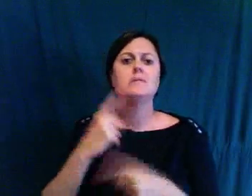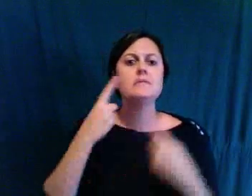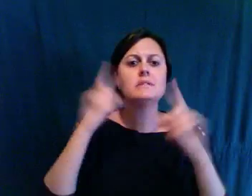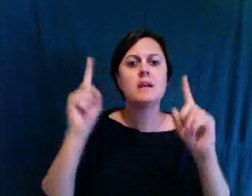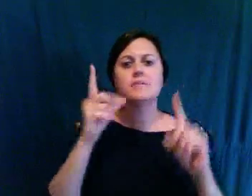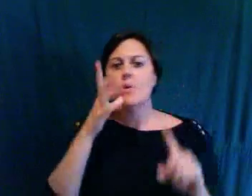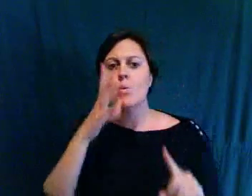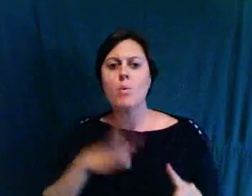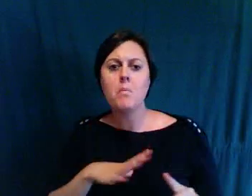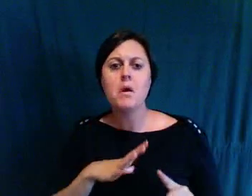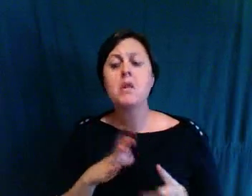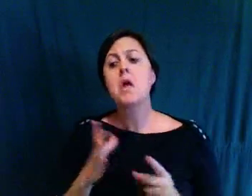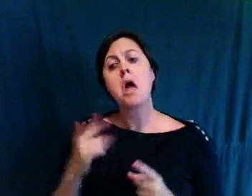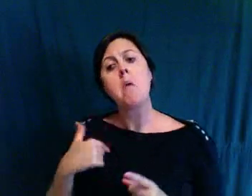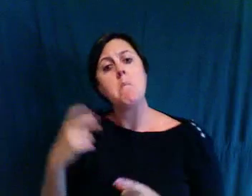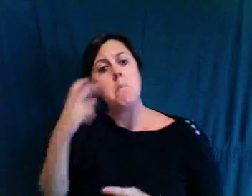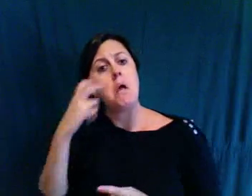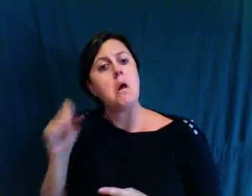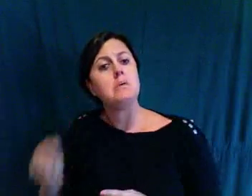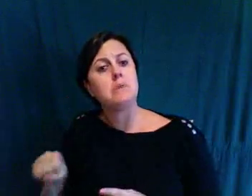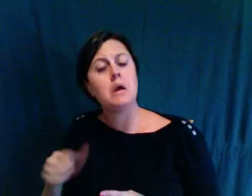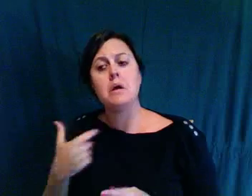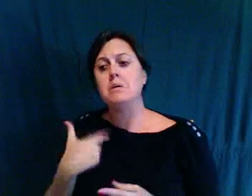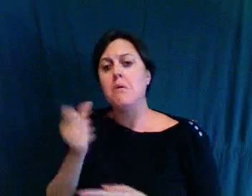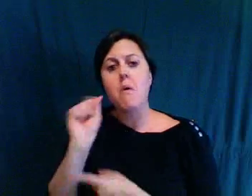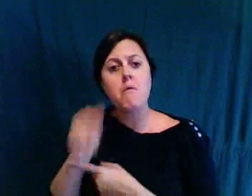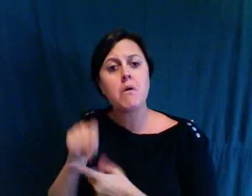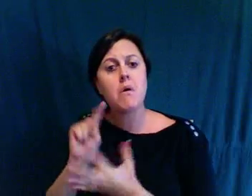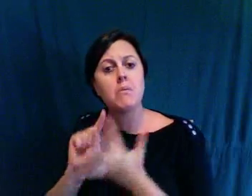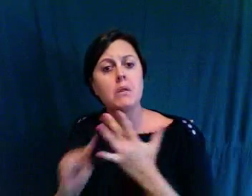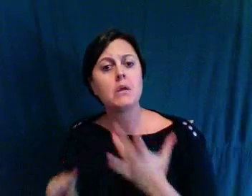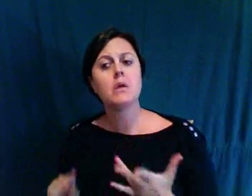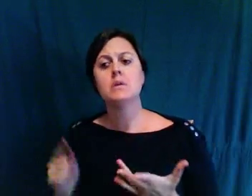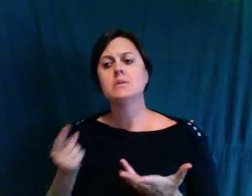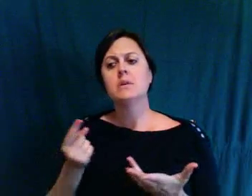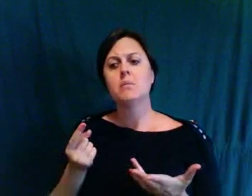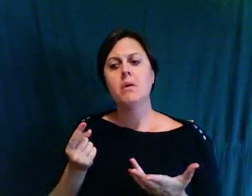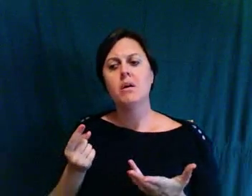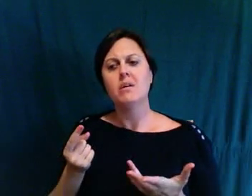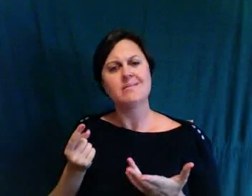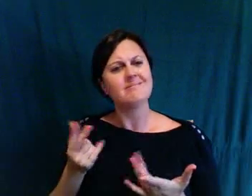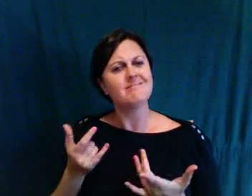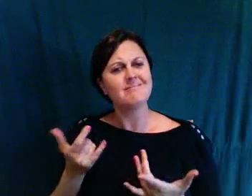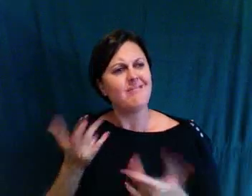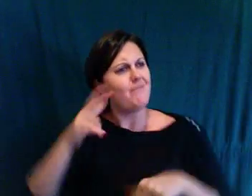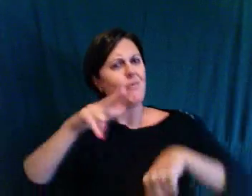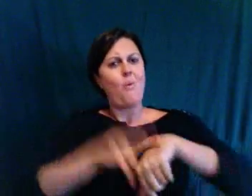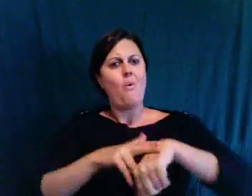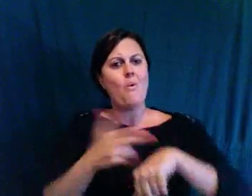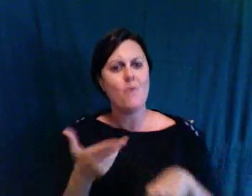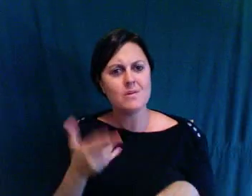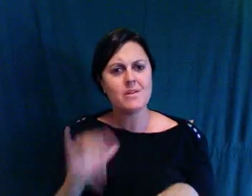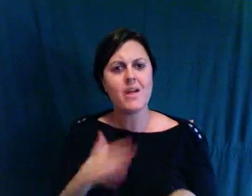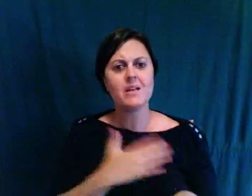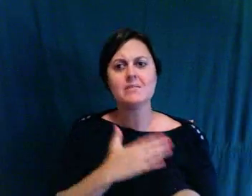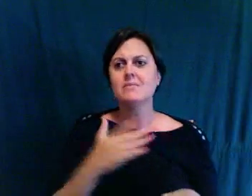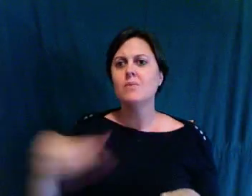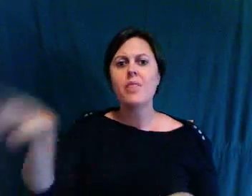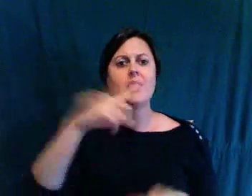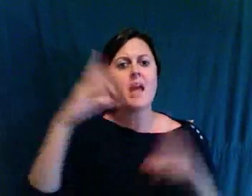side note. Yes, I've overcome things, but I've done so with the perspective that the expectation is that it's the way it's